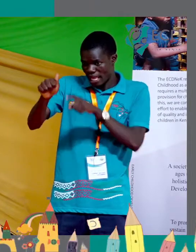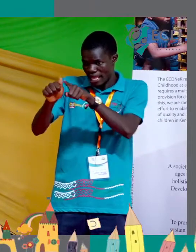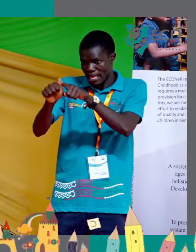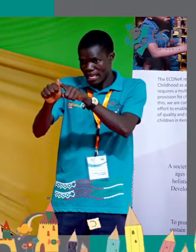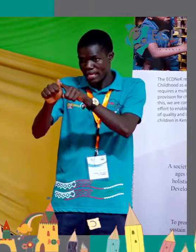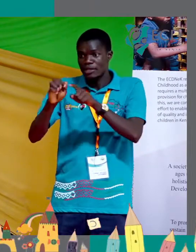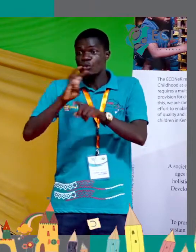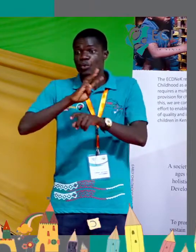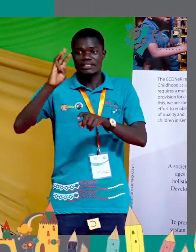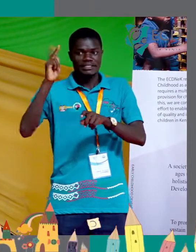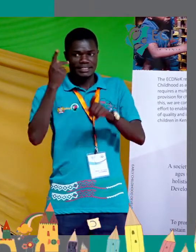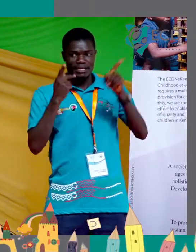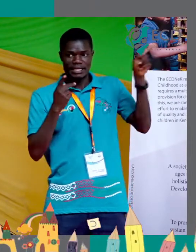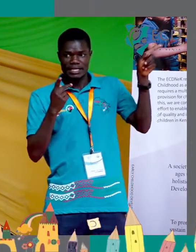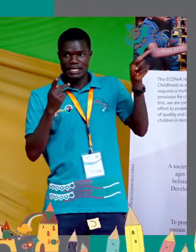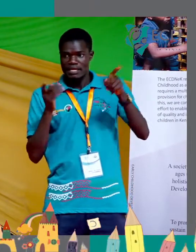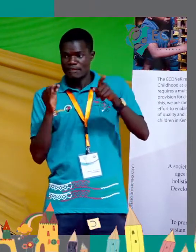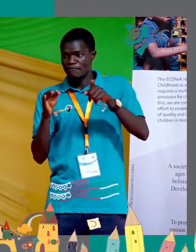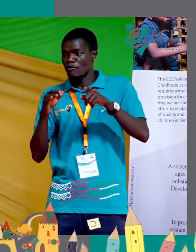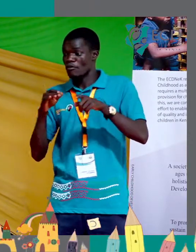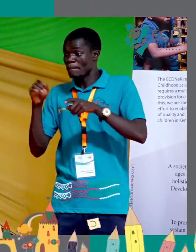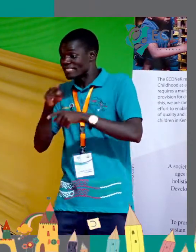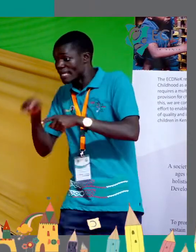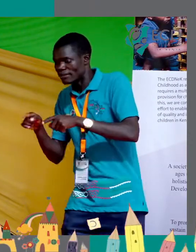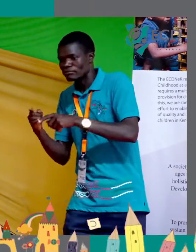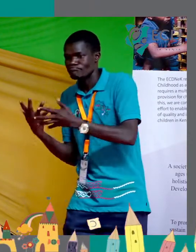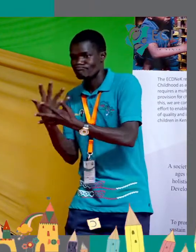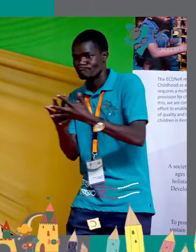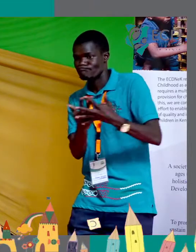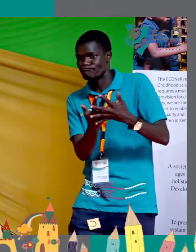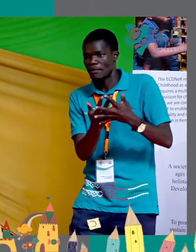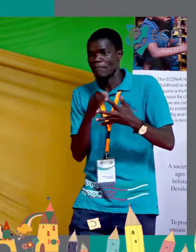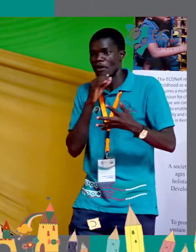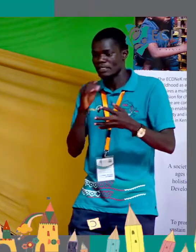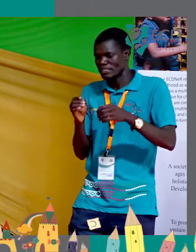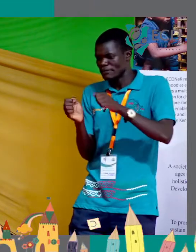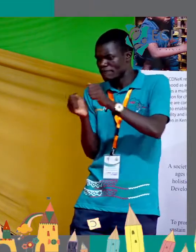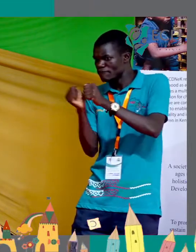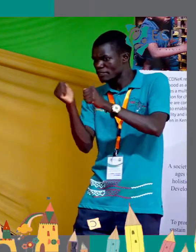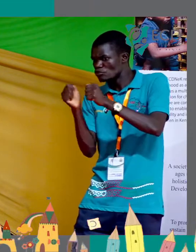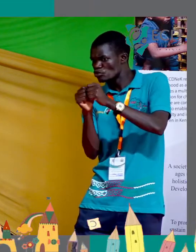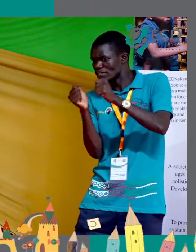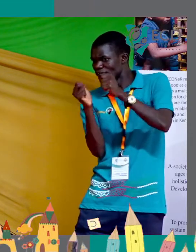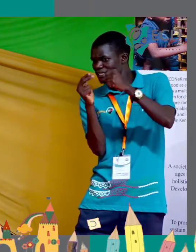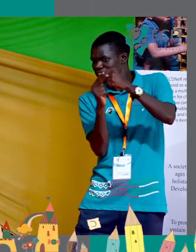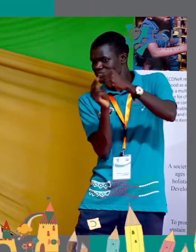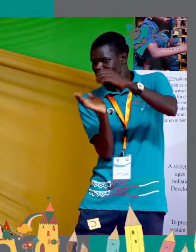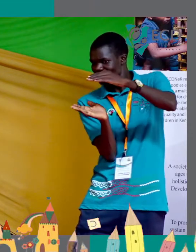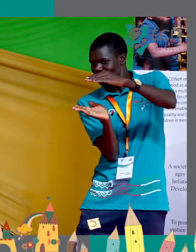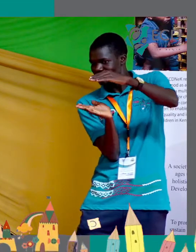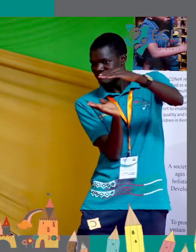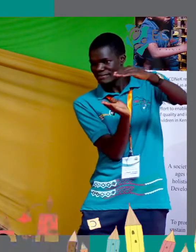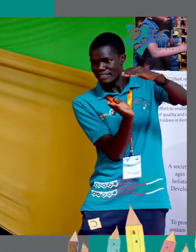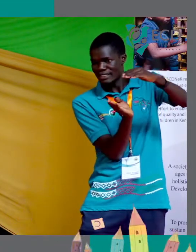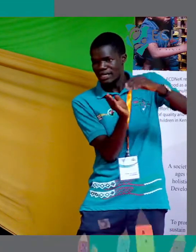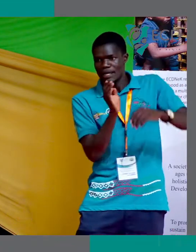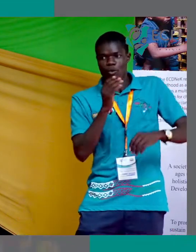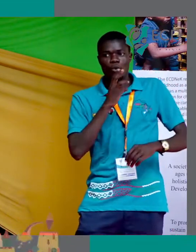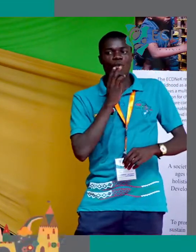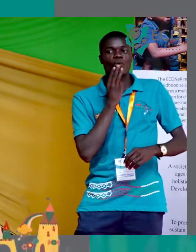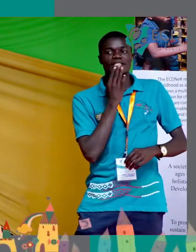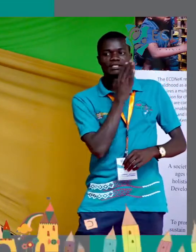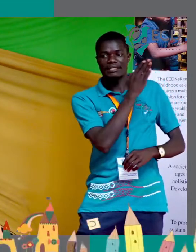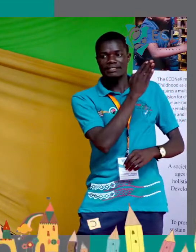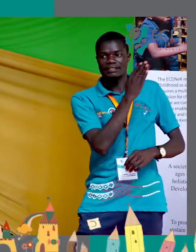Mombasa. Then we also have what we call a Youth Corrective Training Center, and we only have one